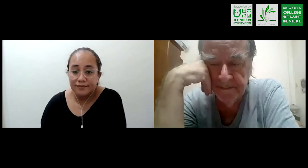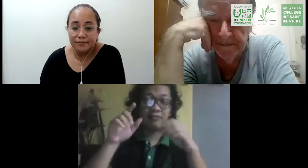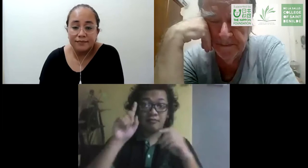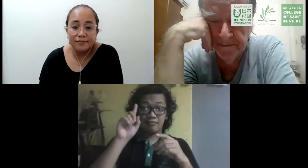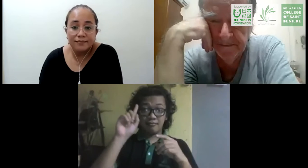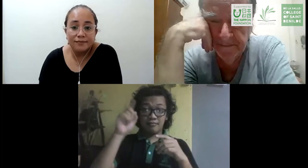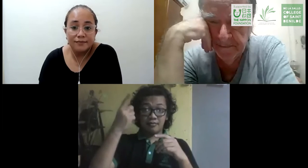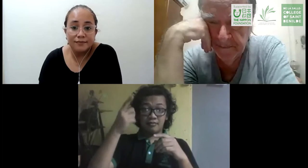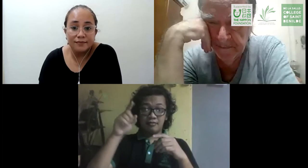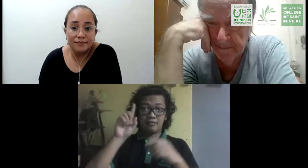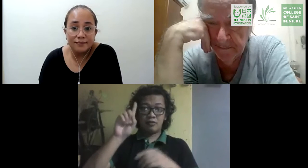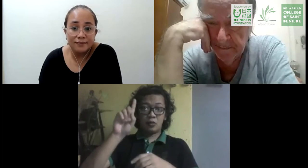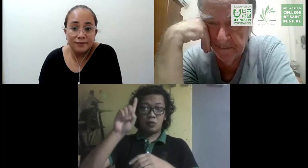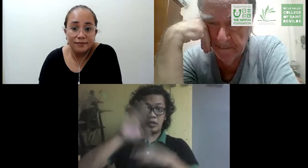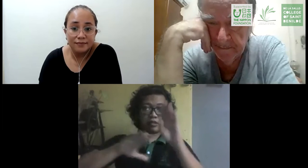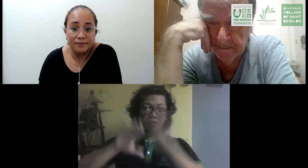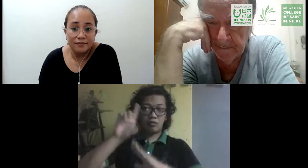Yes, Nat?